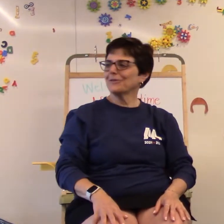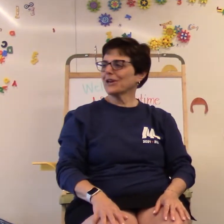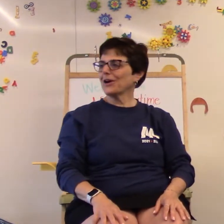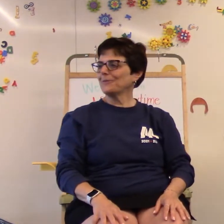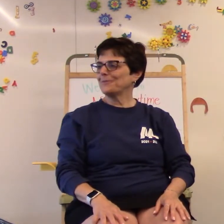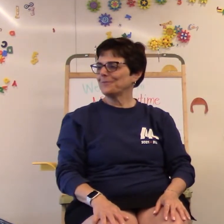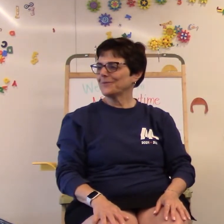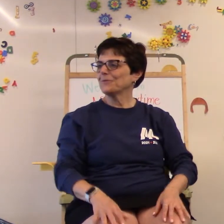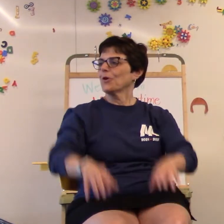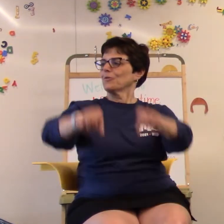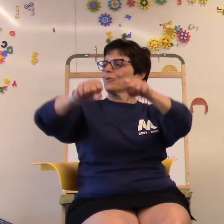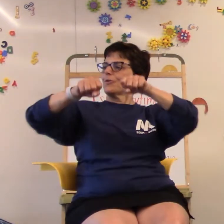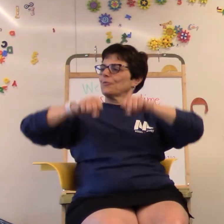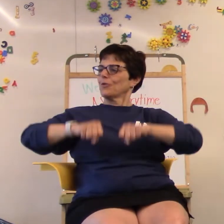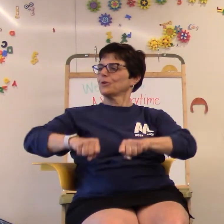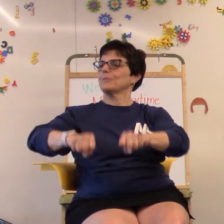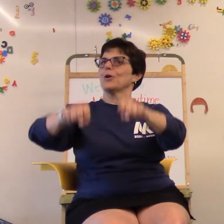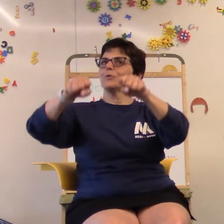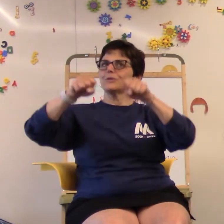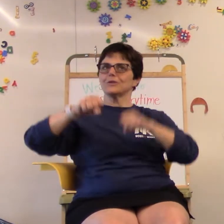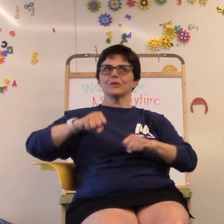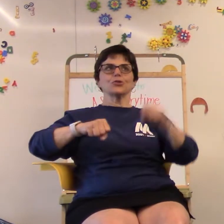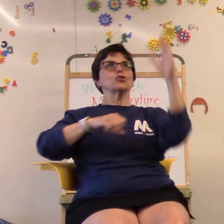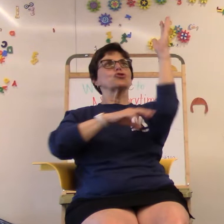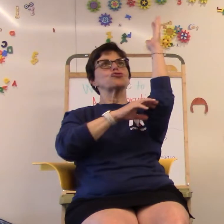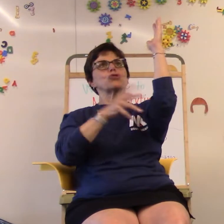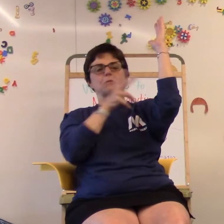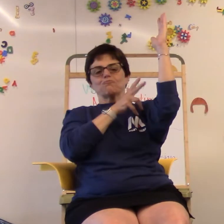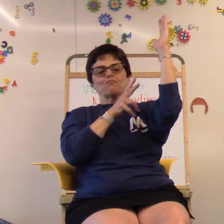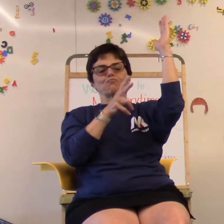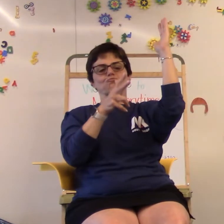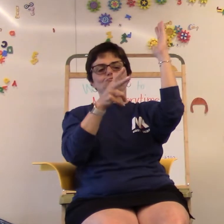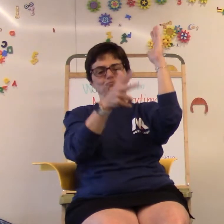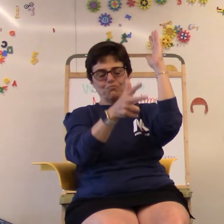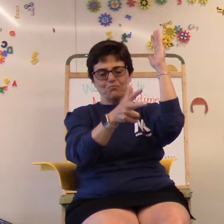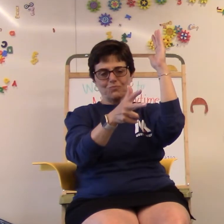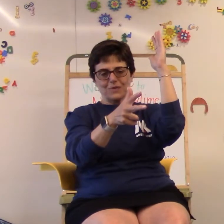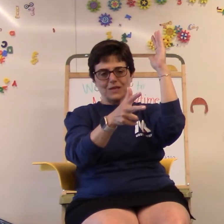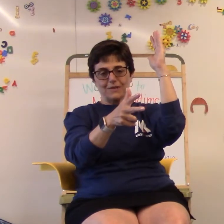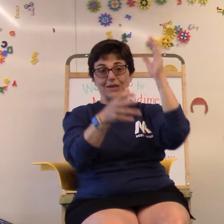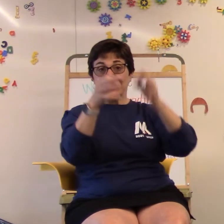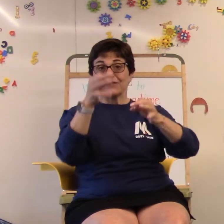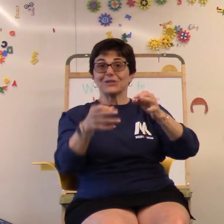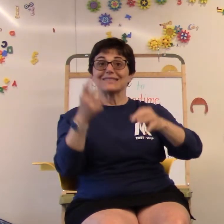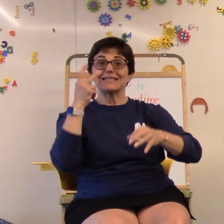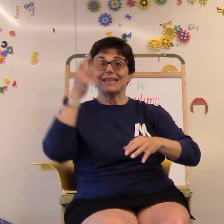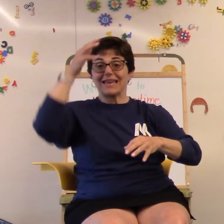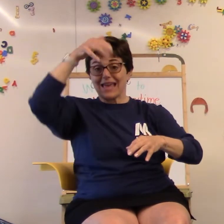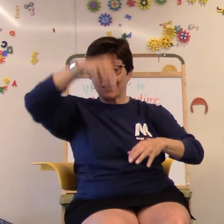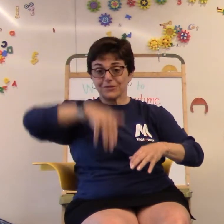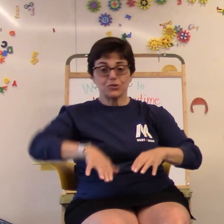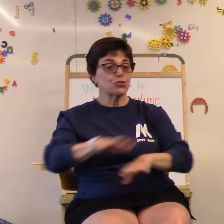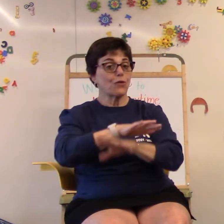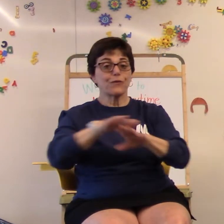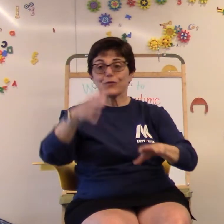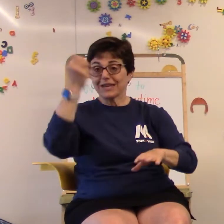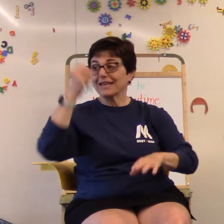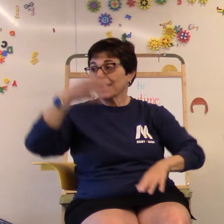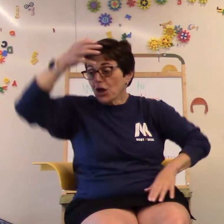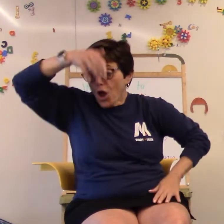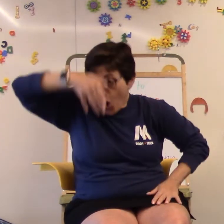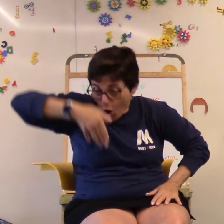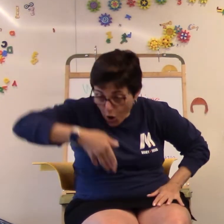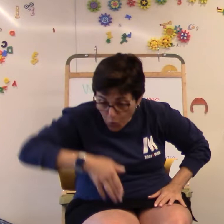Okay. Here we go. Row, row, row your You boat go past gently. the old tree stump. If you see the elephant, don't forget to trump.